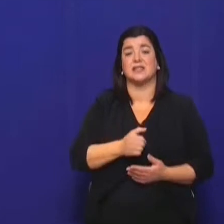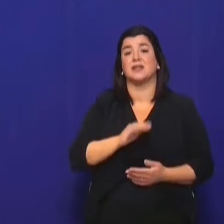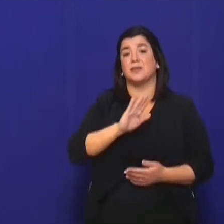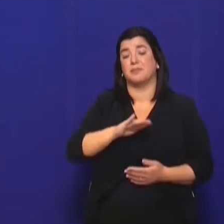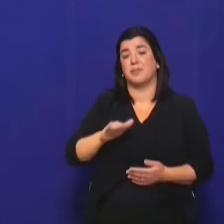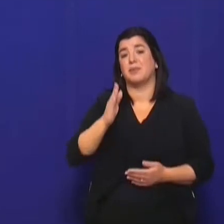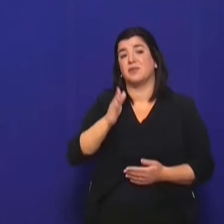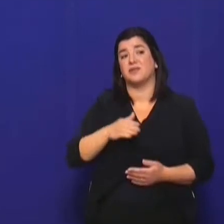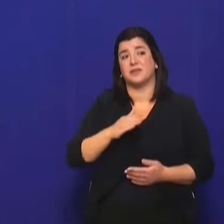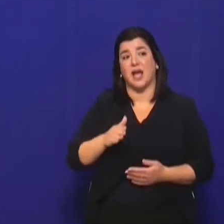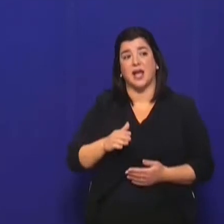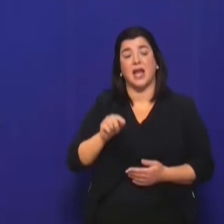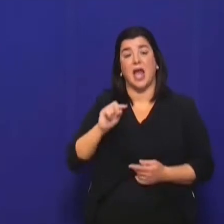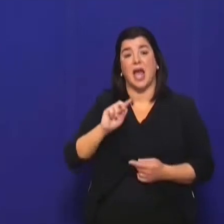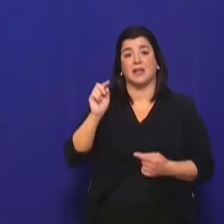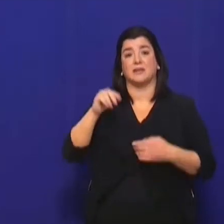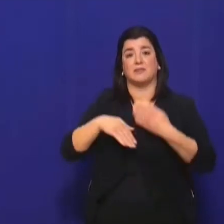cases is